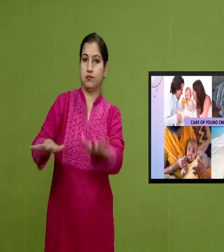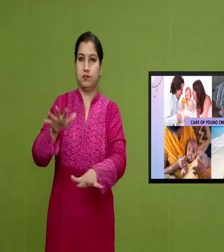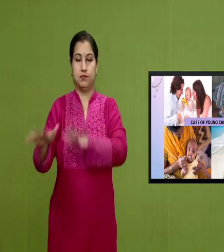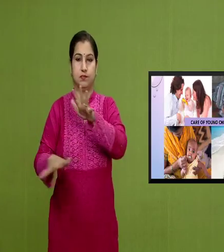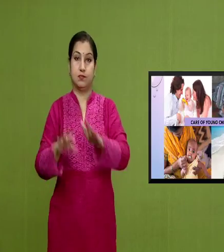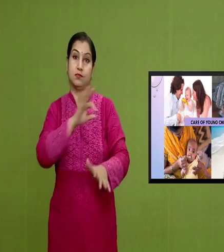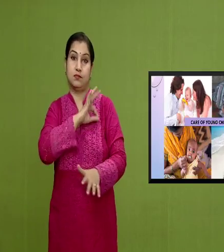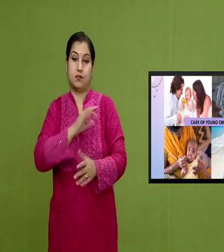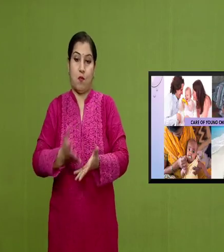play.